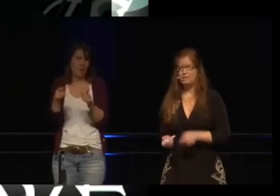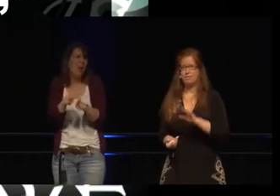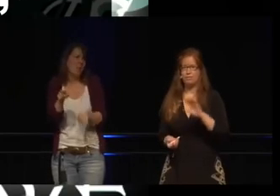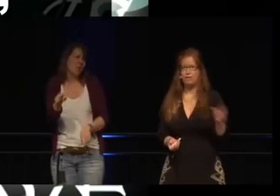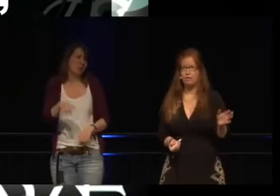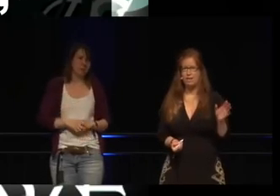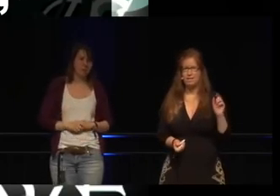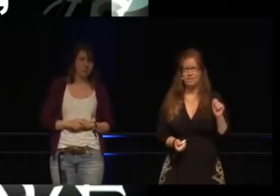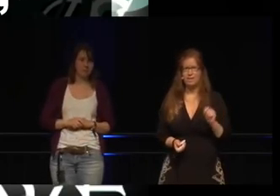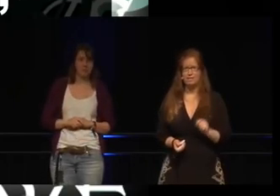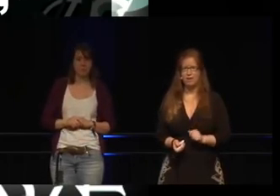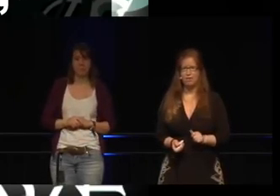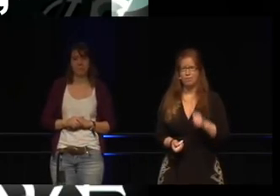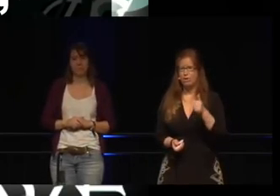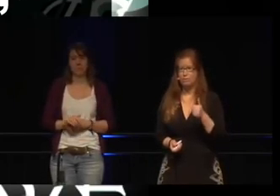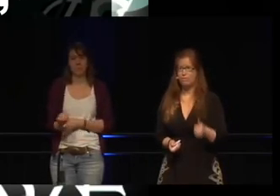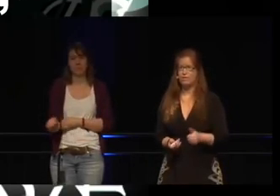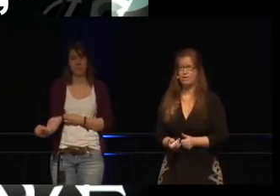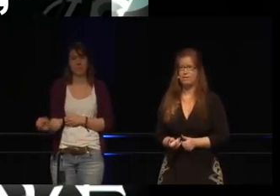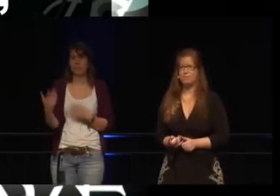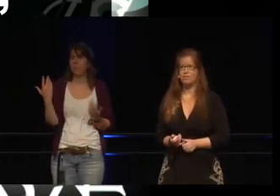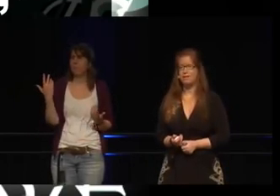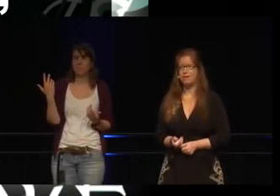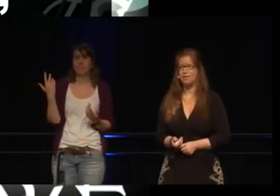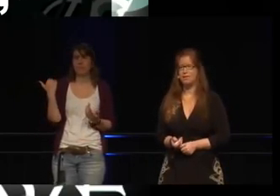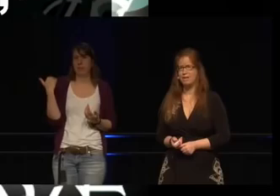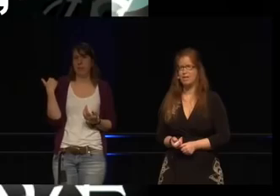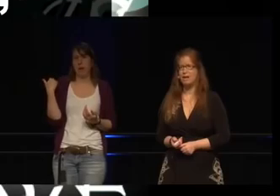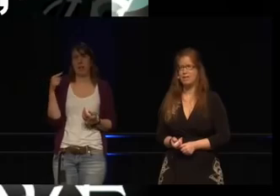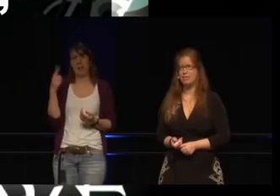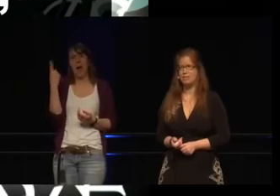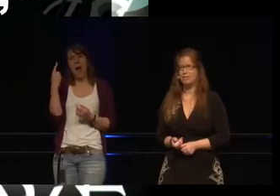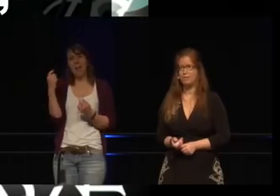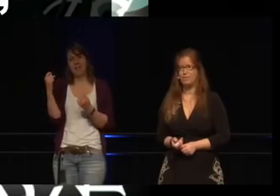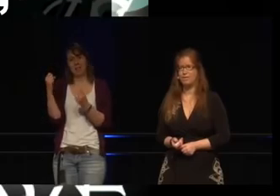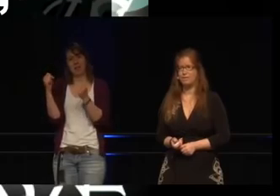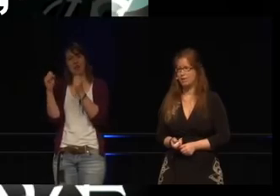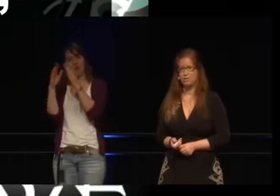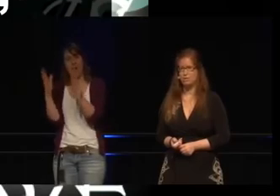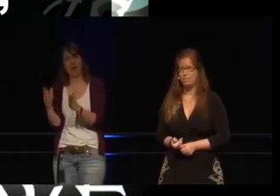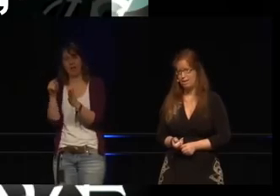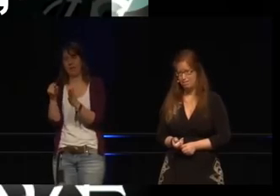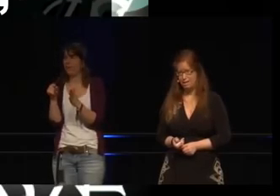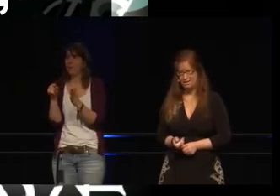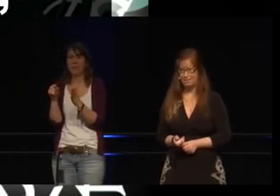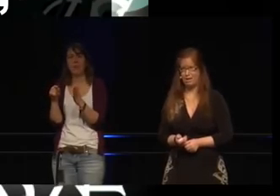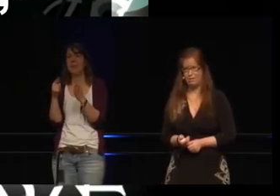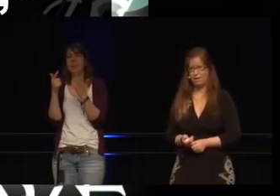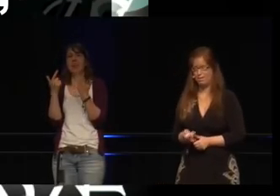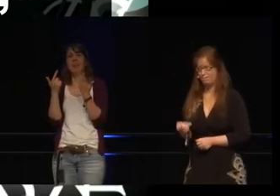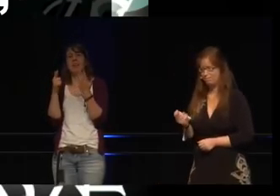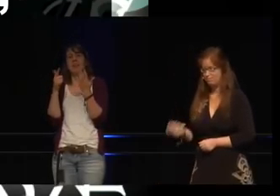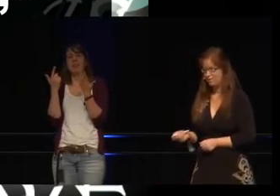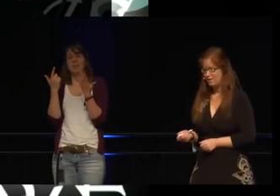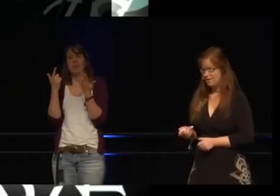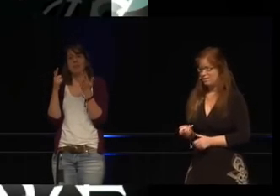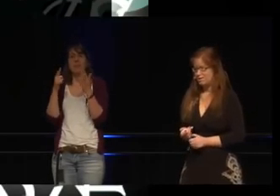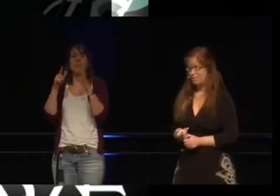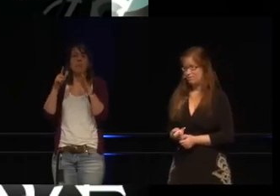This refrigerator sent out, one refrigerator was sending out 750,000 spam mails, by the way.